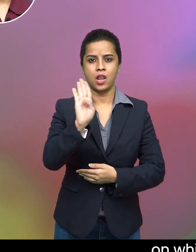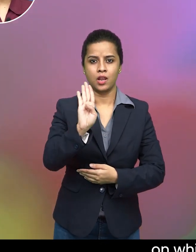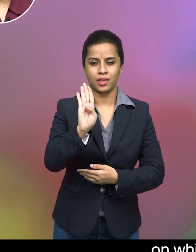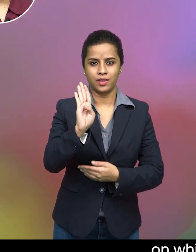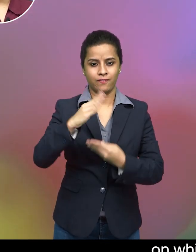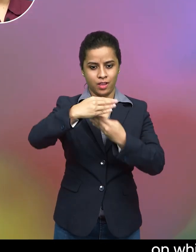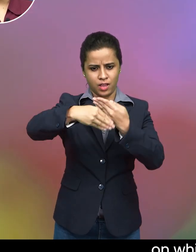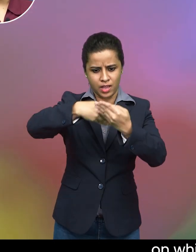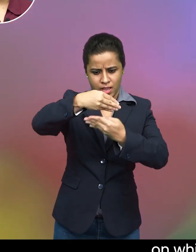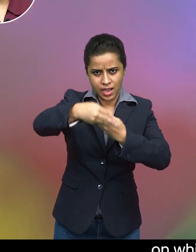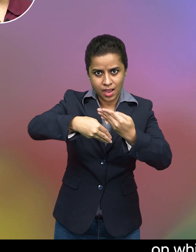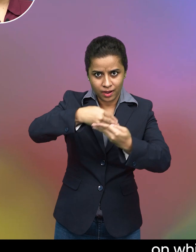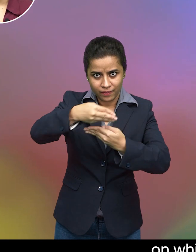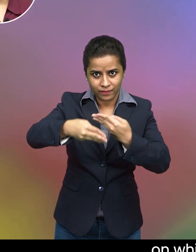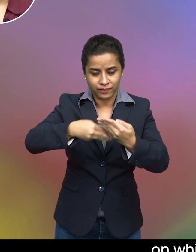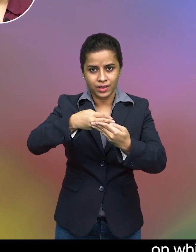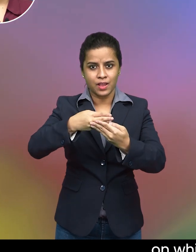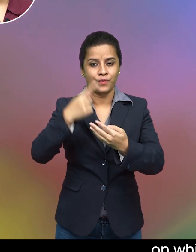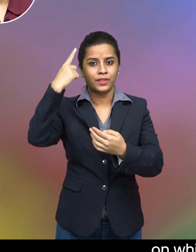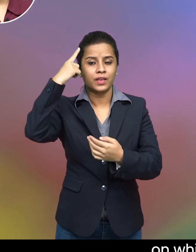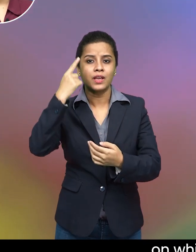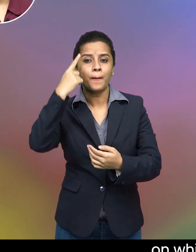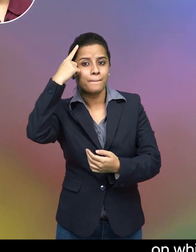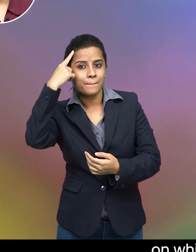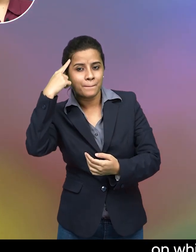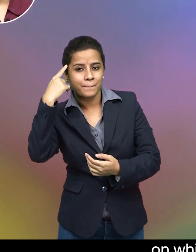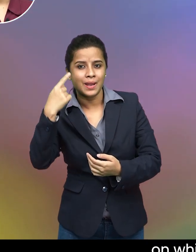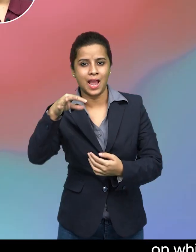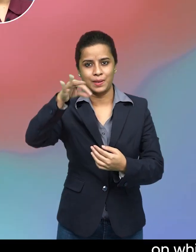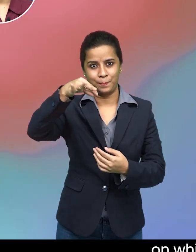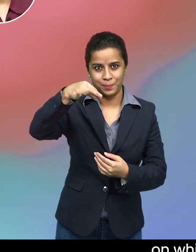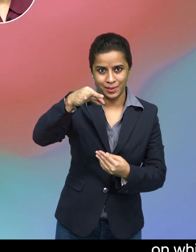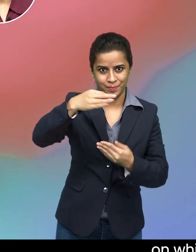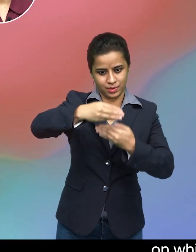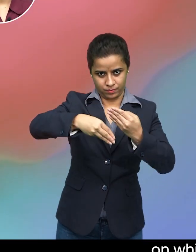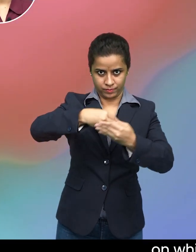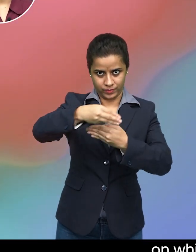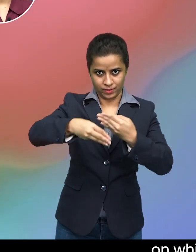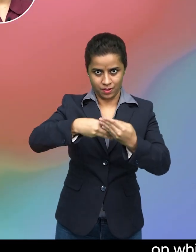on which a design is cut.